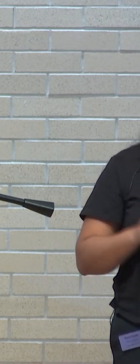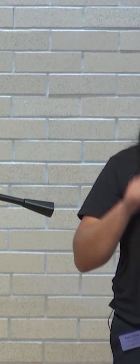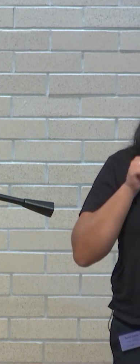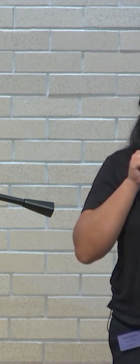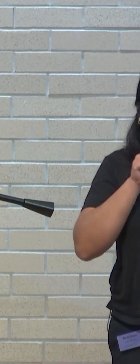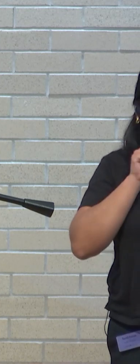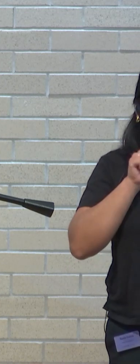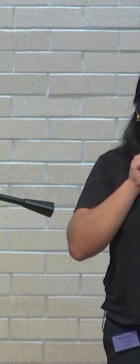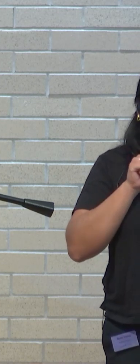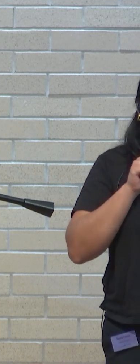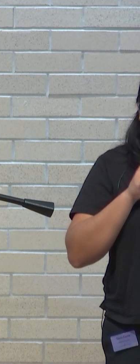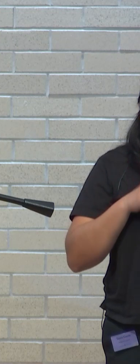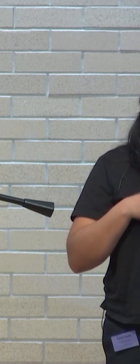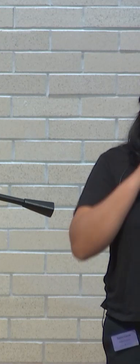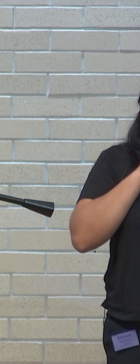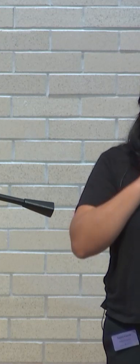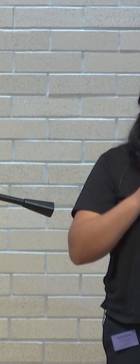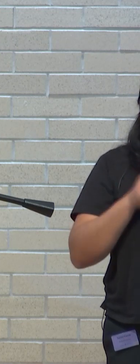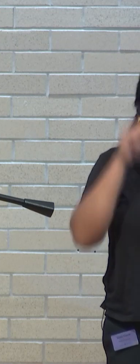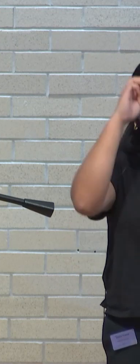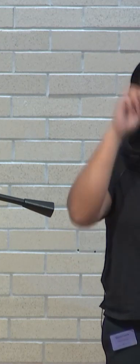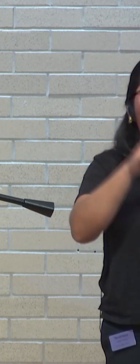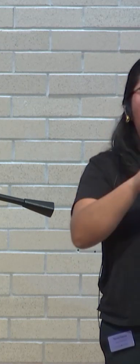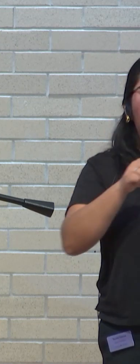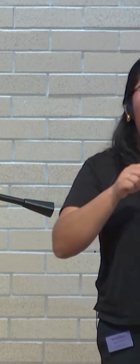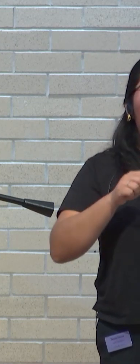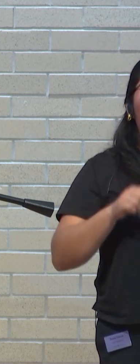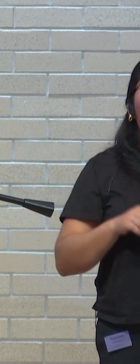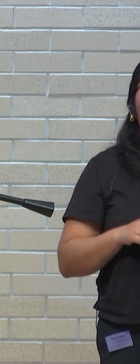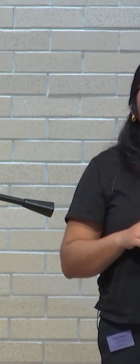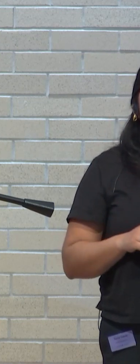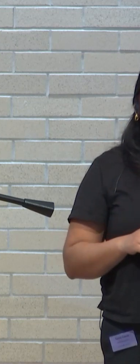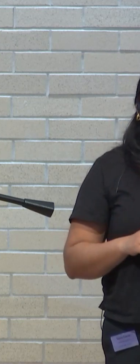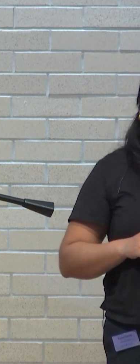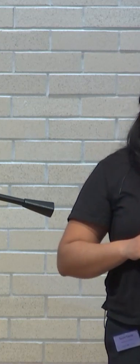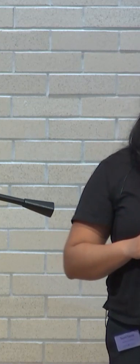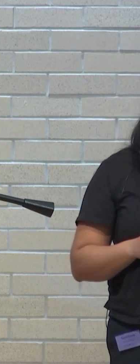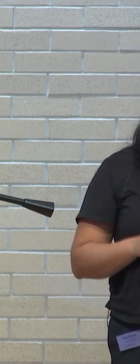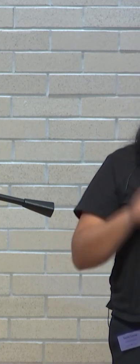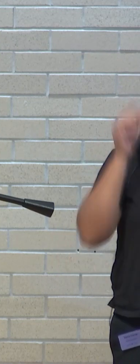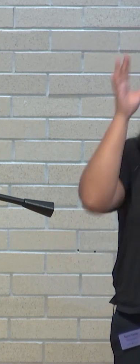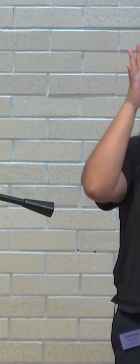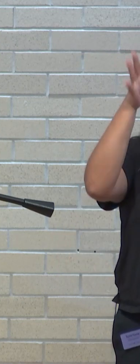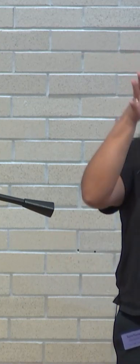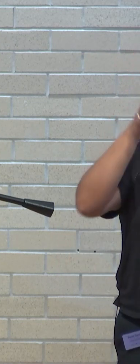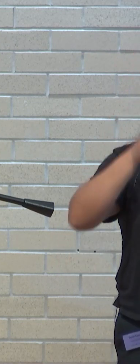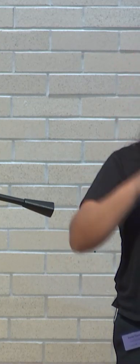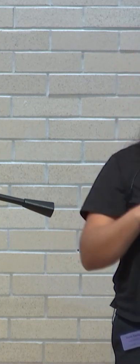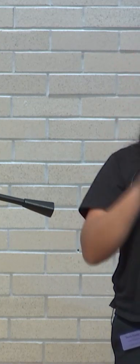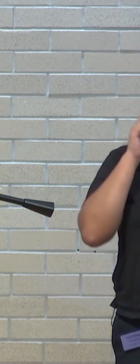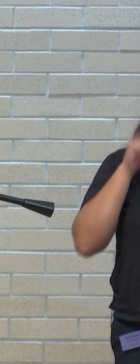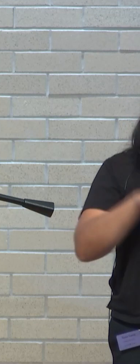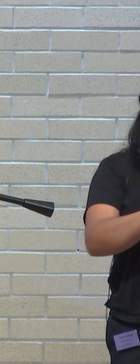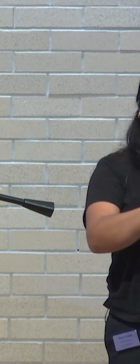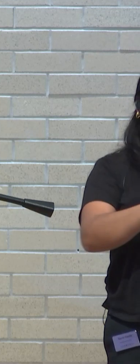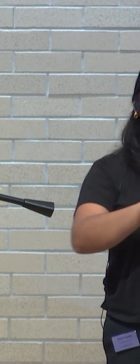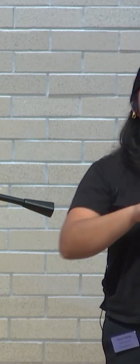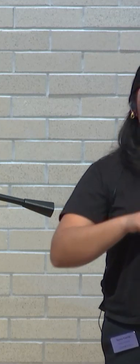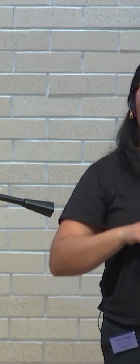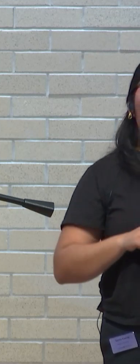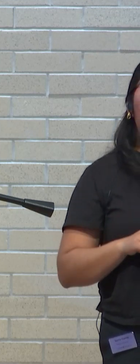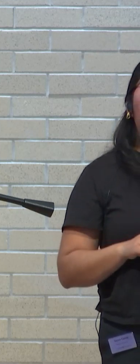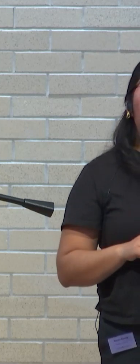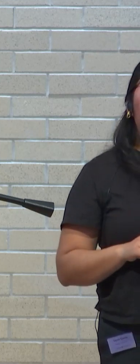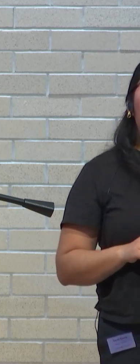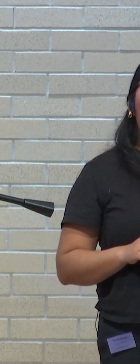try to agree. Those fortunes we forswore, now the future we foresee. Where we weren't